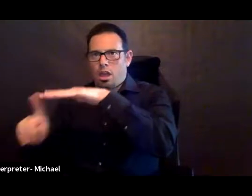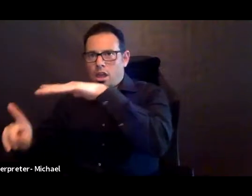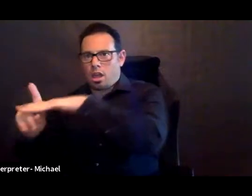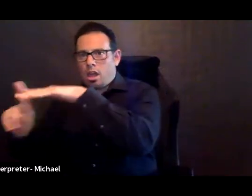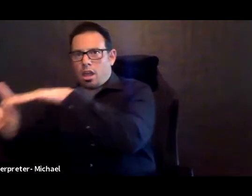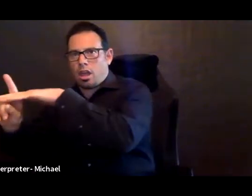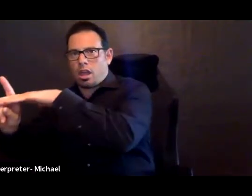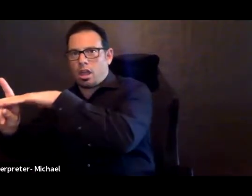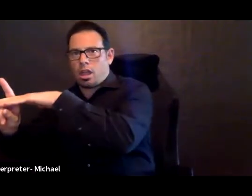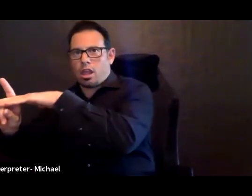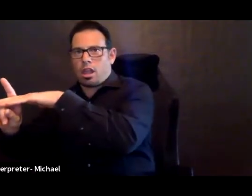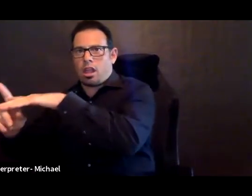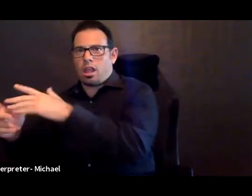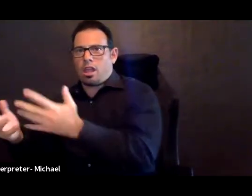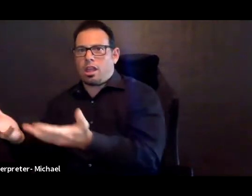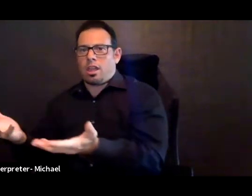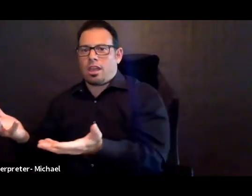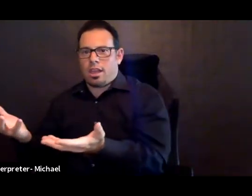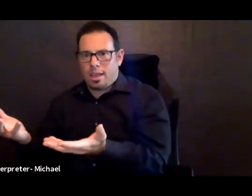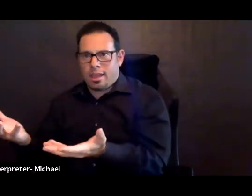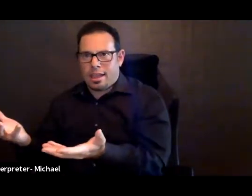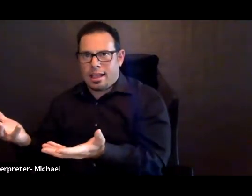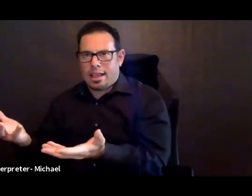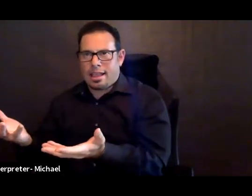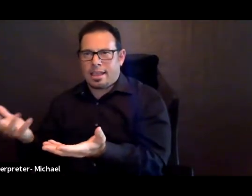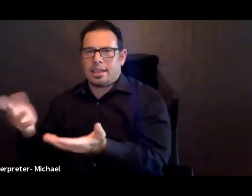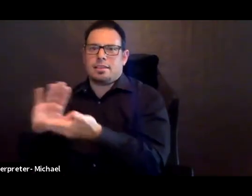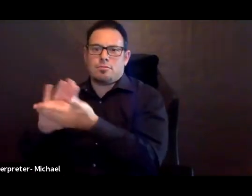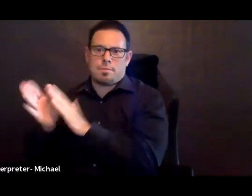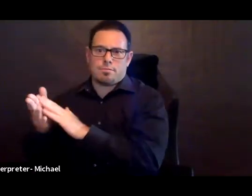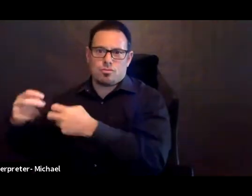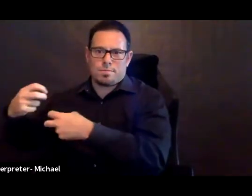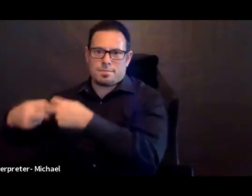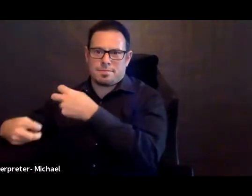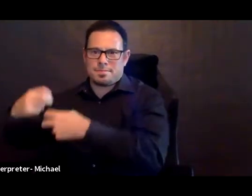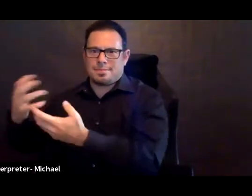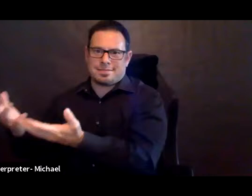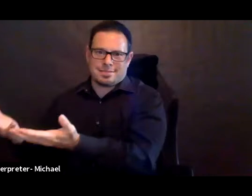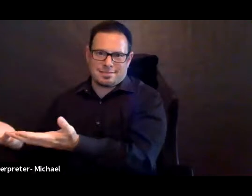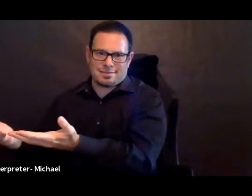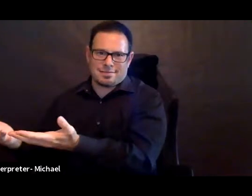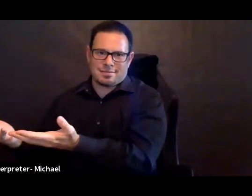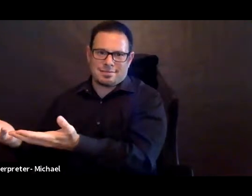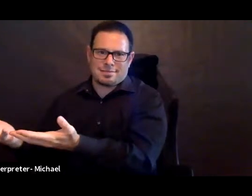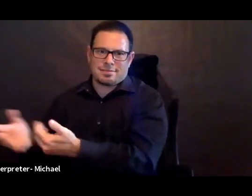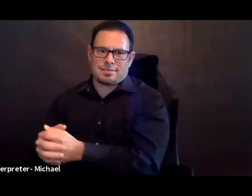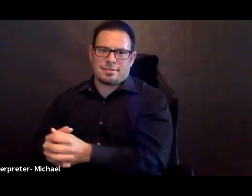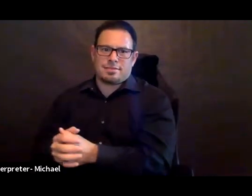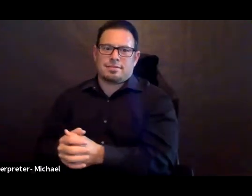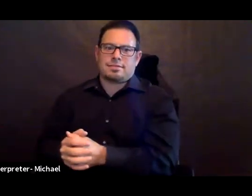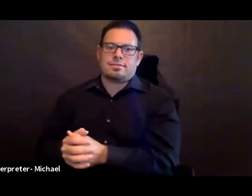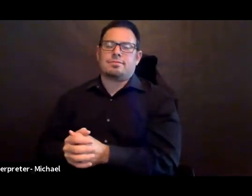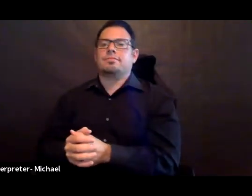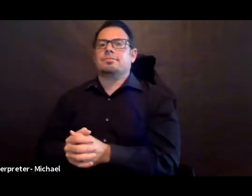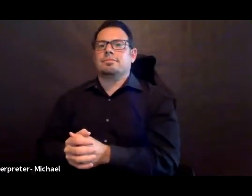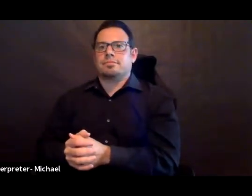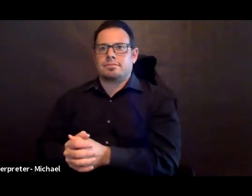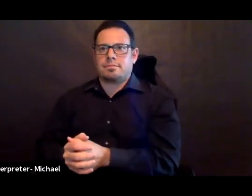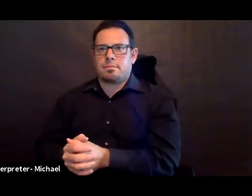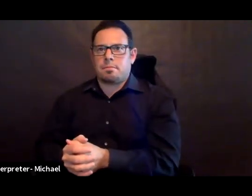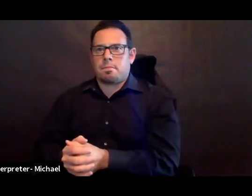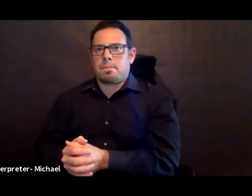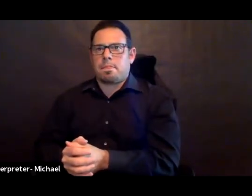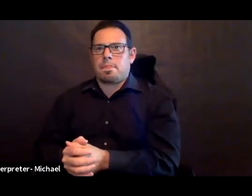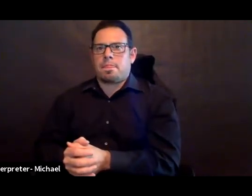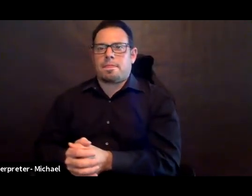really, stopping the spread and snuffing this thing out to the degree possible before any more variants,